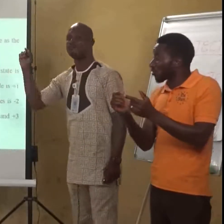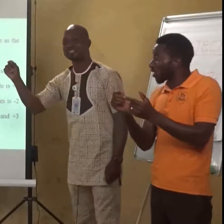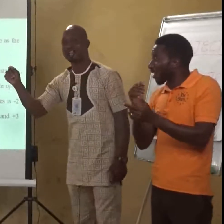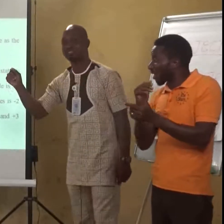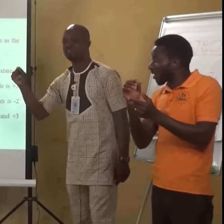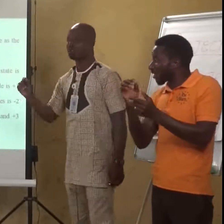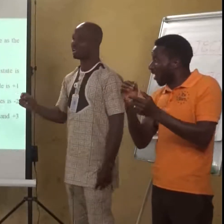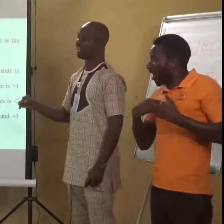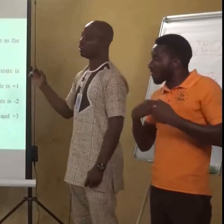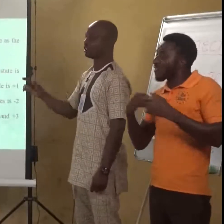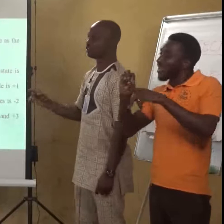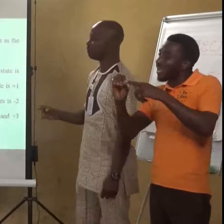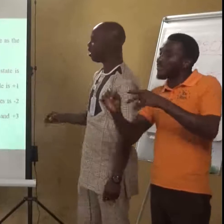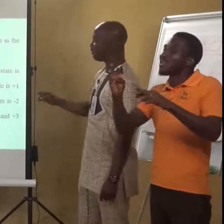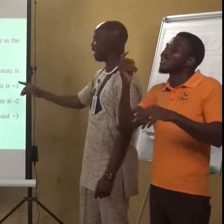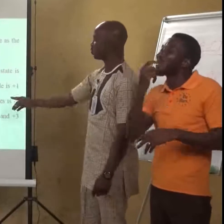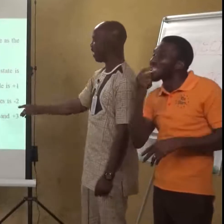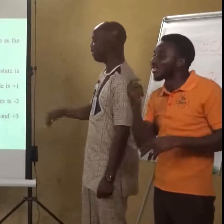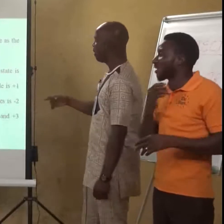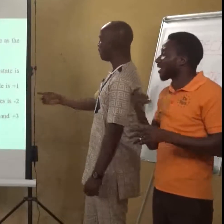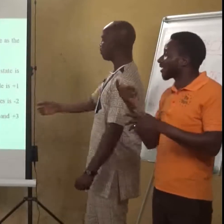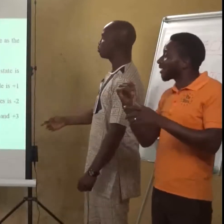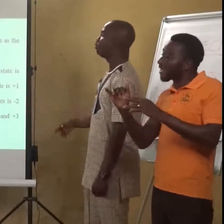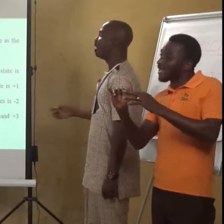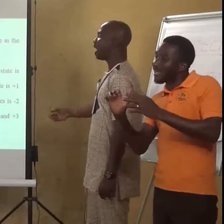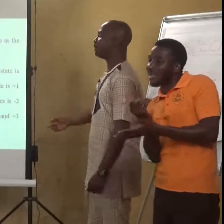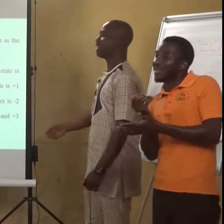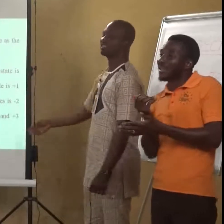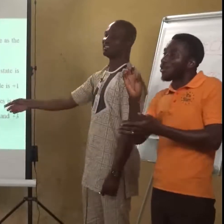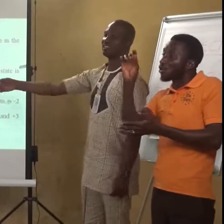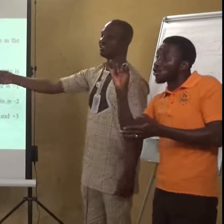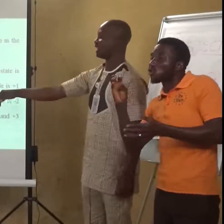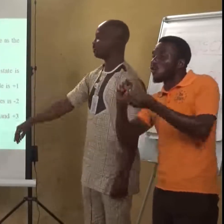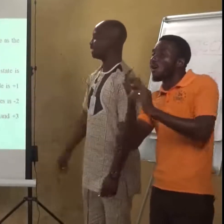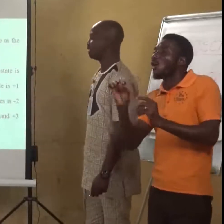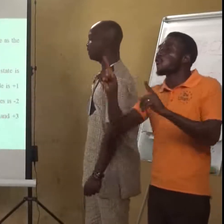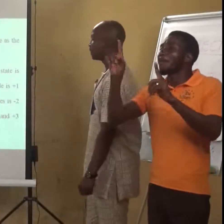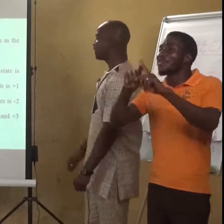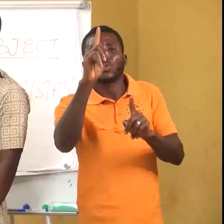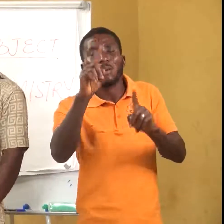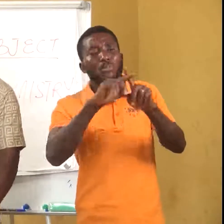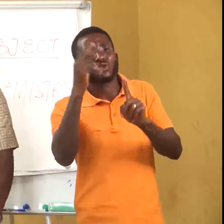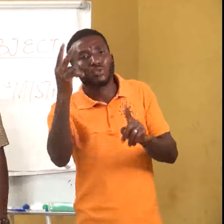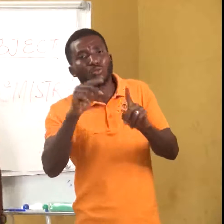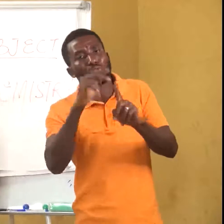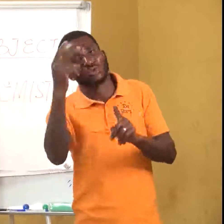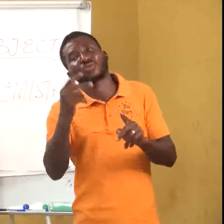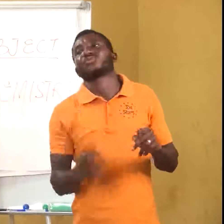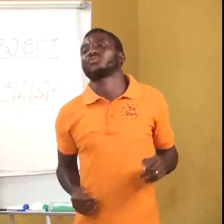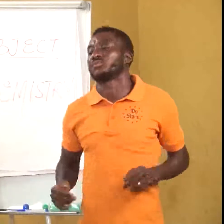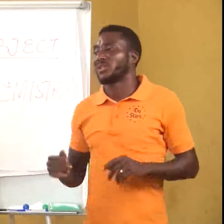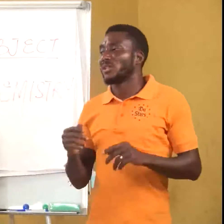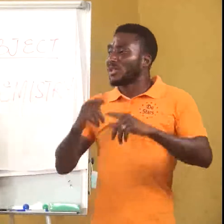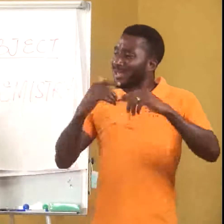have metals, so they carry oxidation number of +1, +2, and +3 respectively. Then the halogens, the group